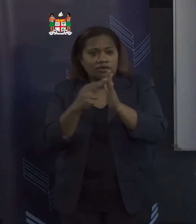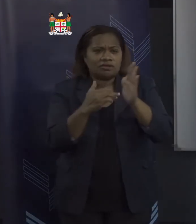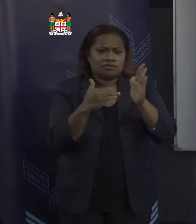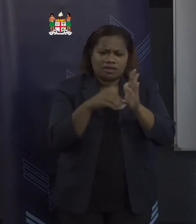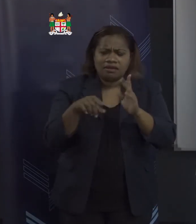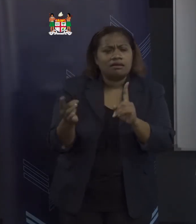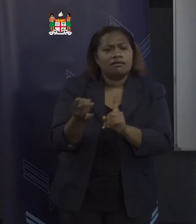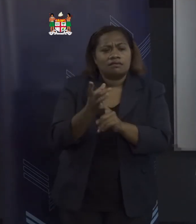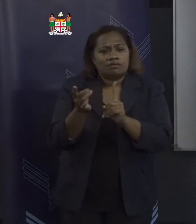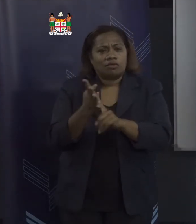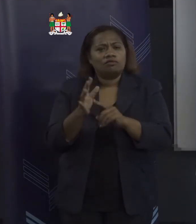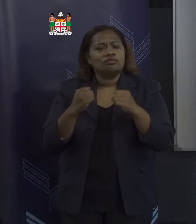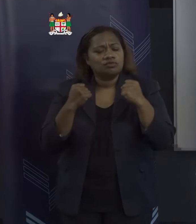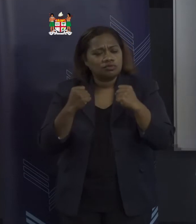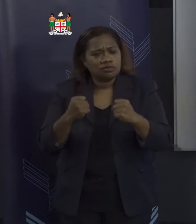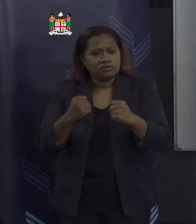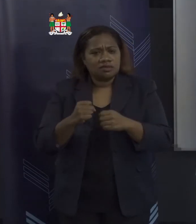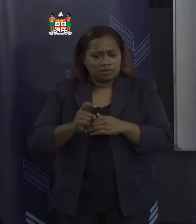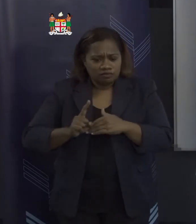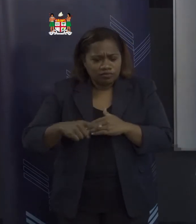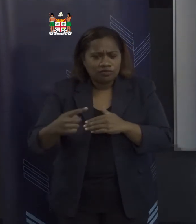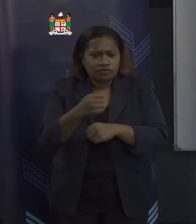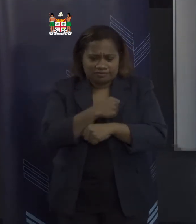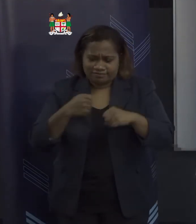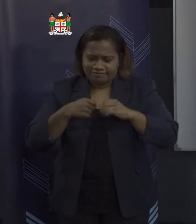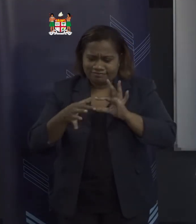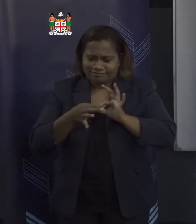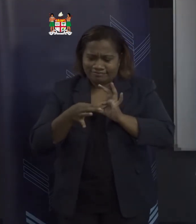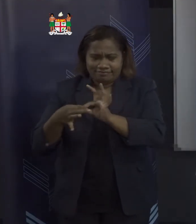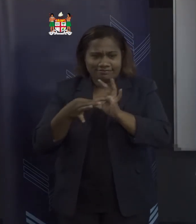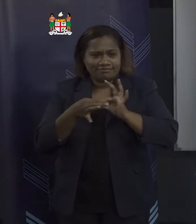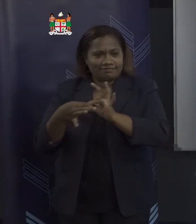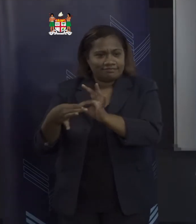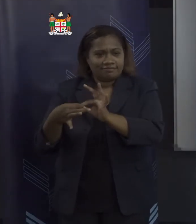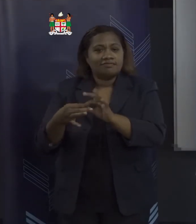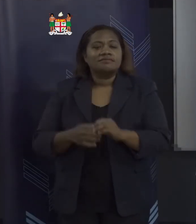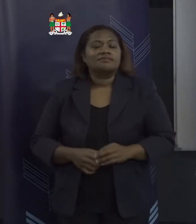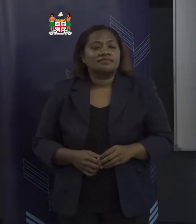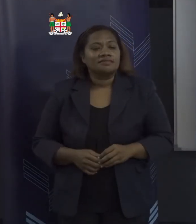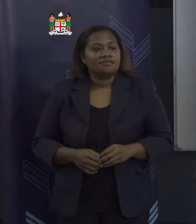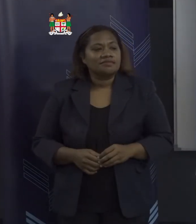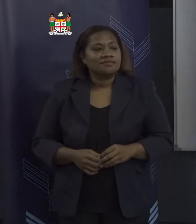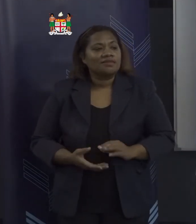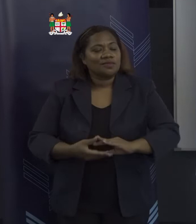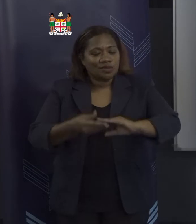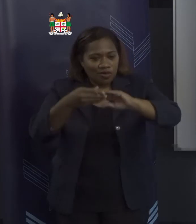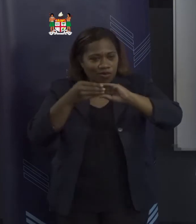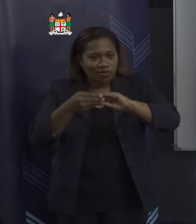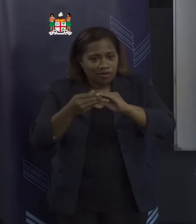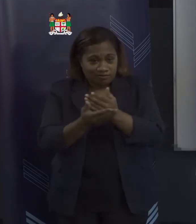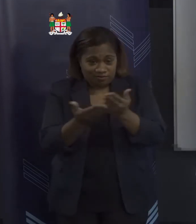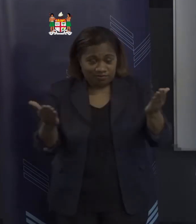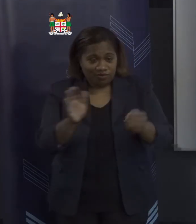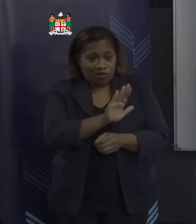strengthening and sustaining our diplomatic ties. So congratulations once again on your